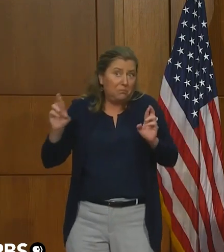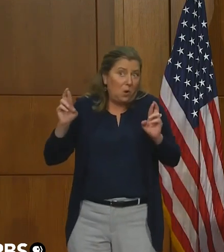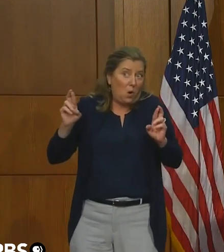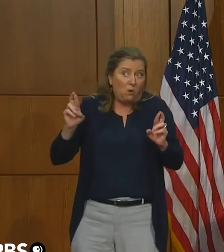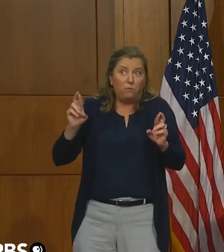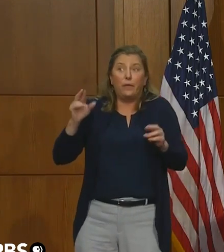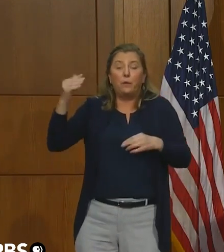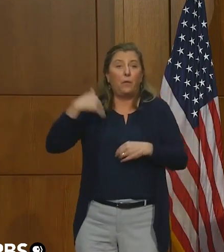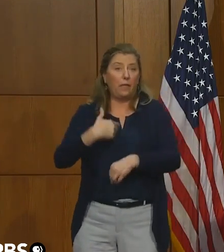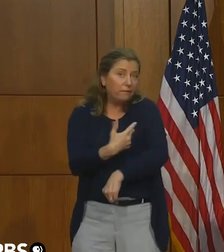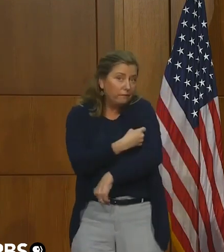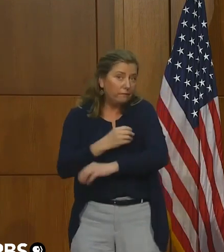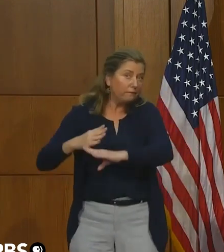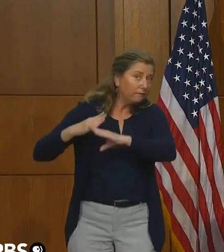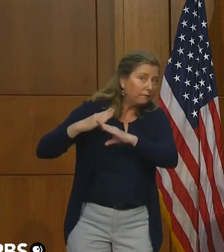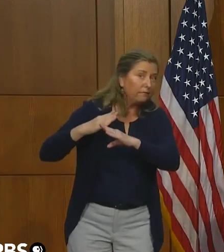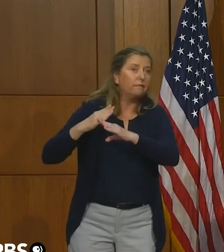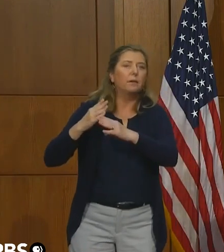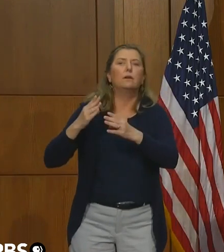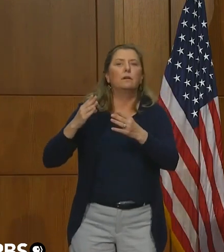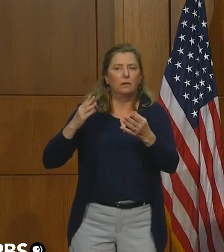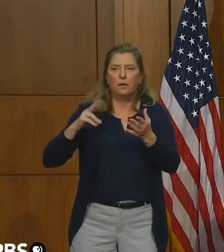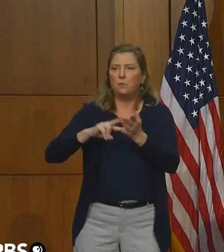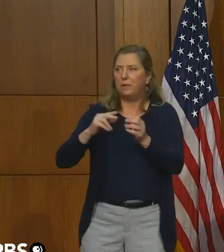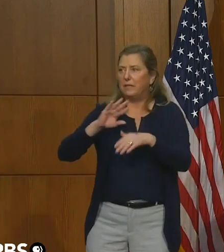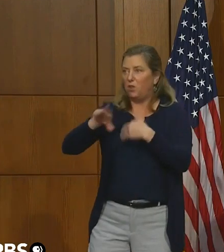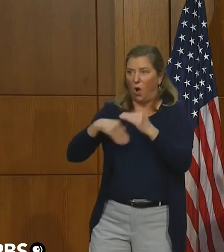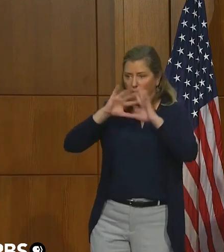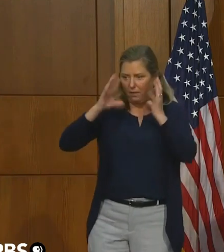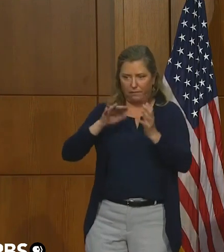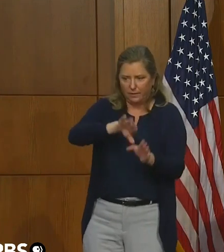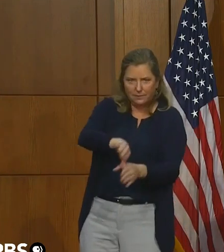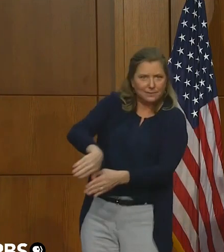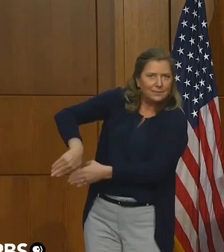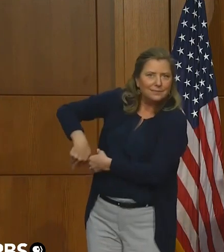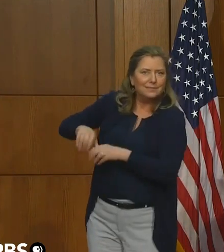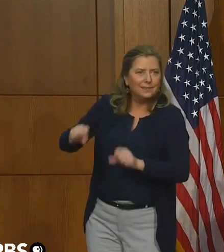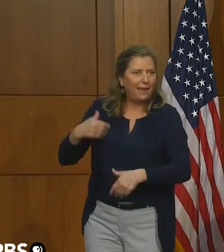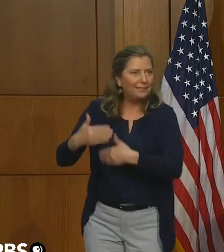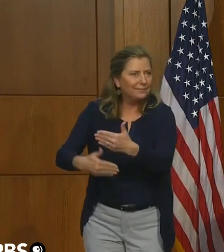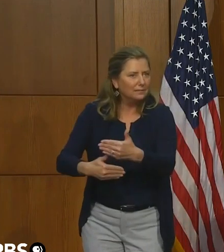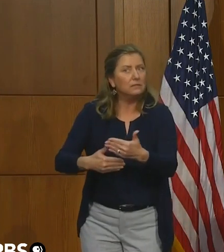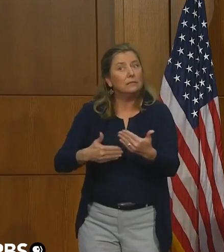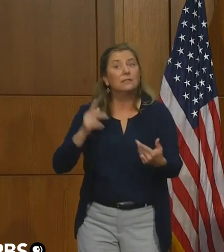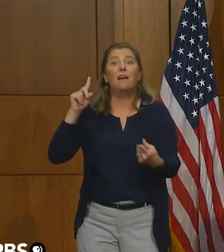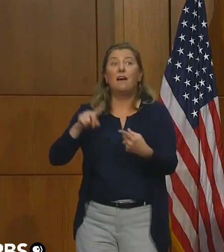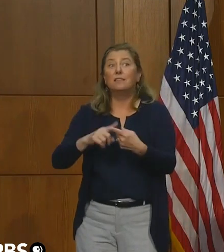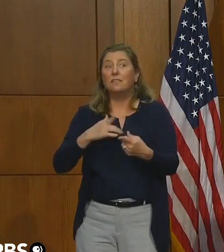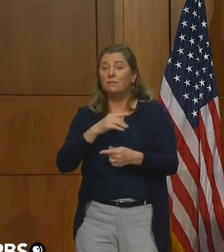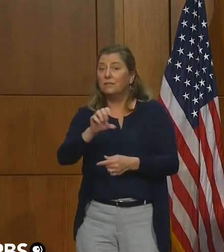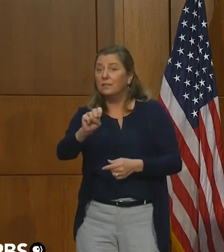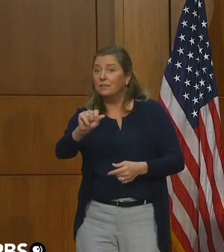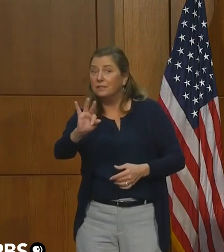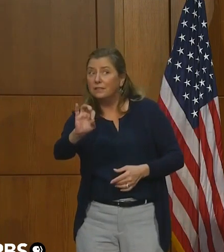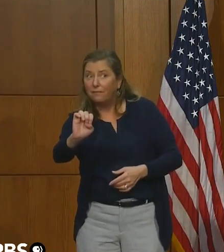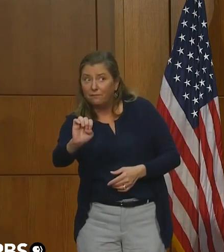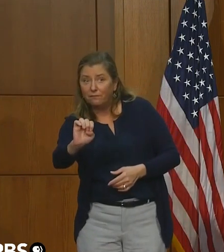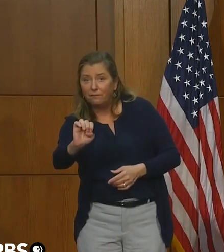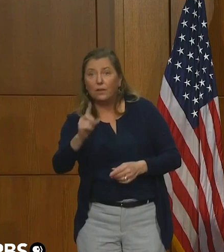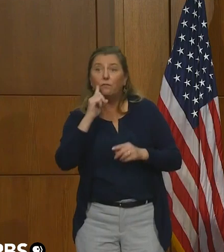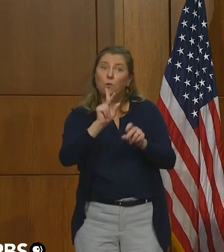be a vaccination at some point and we can kind of put all this behind us. But until it's safe, Jackie, especially for our